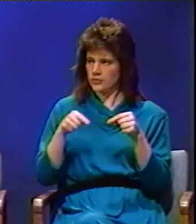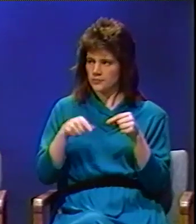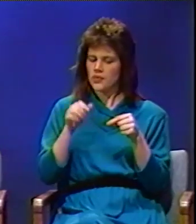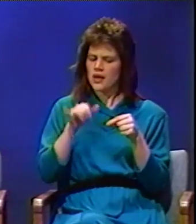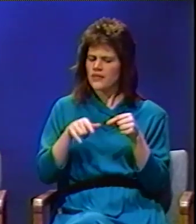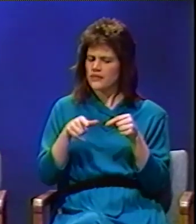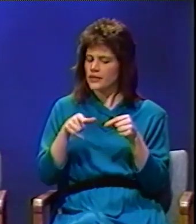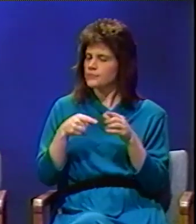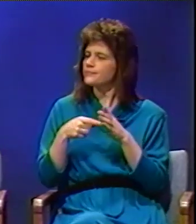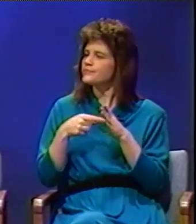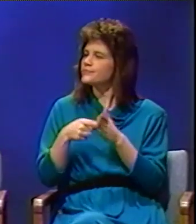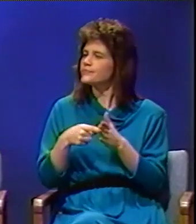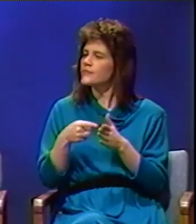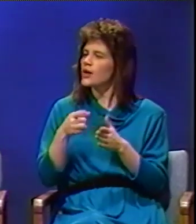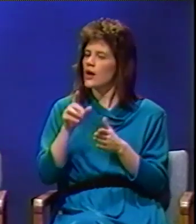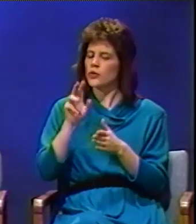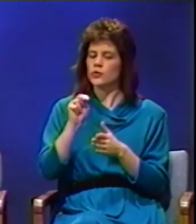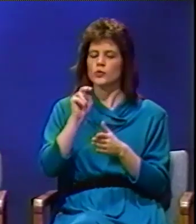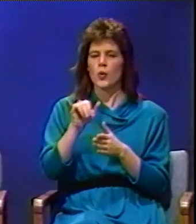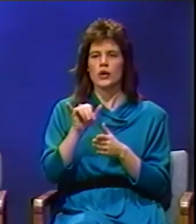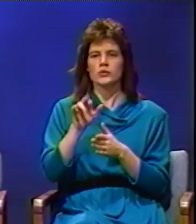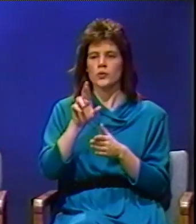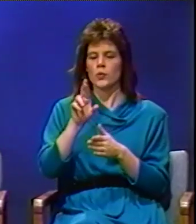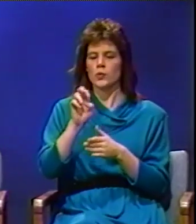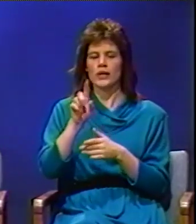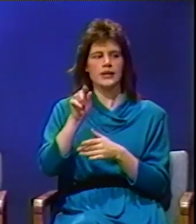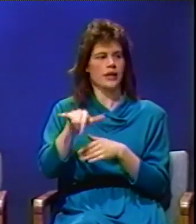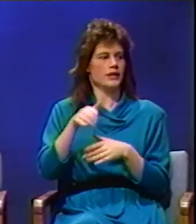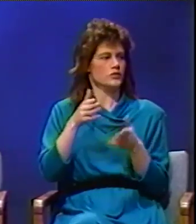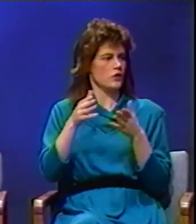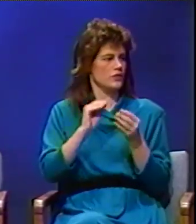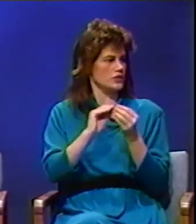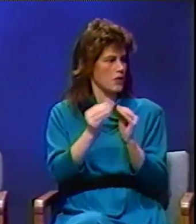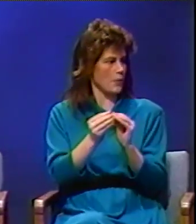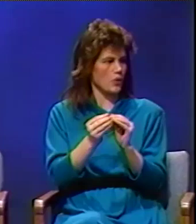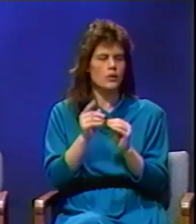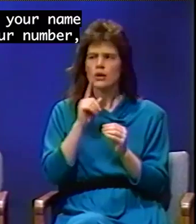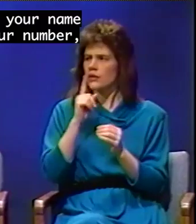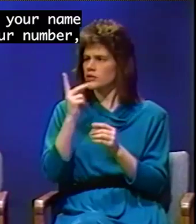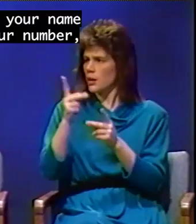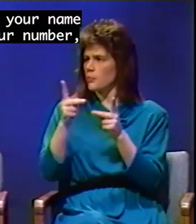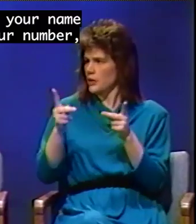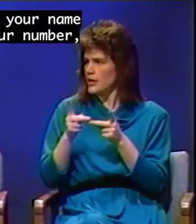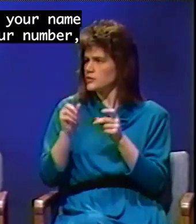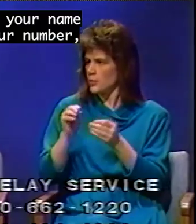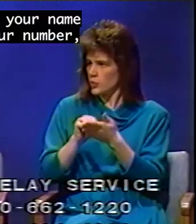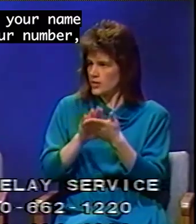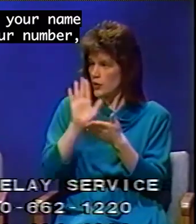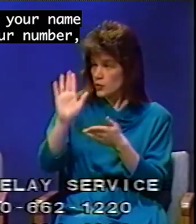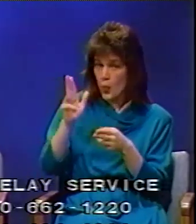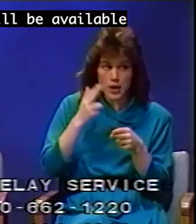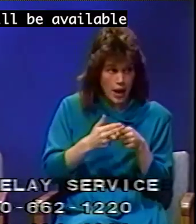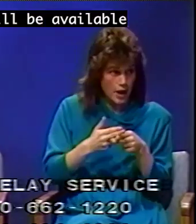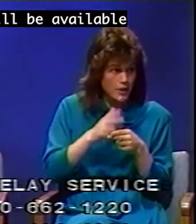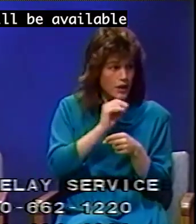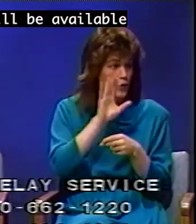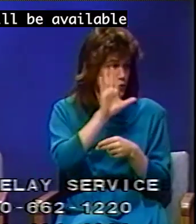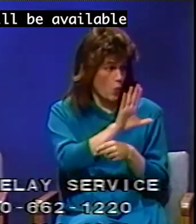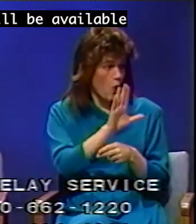show the New York Relay Service number, and there is a place for you to put your name and your number. And these will